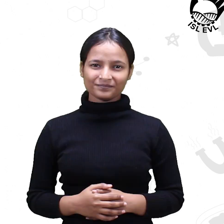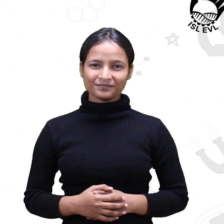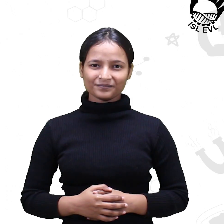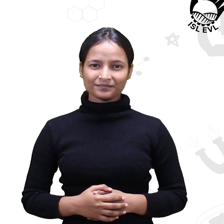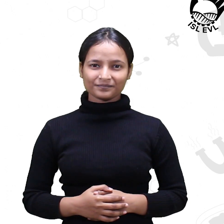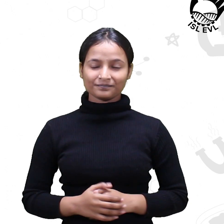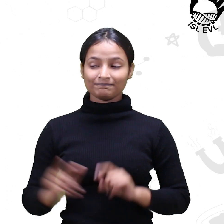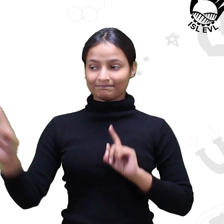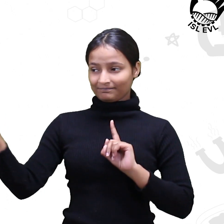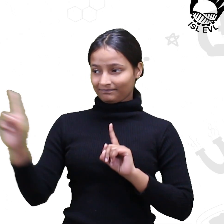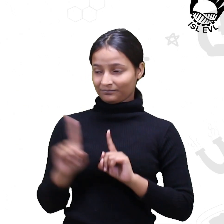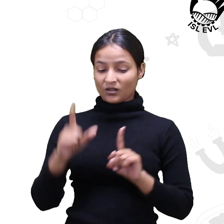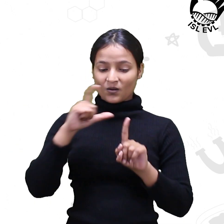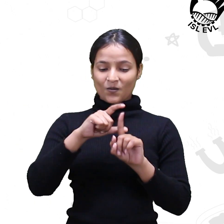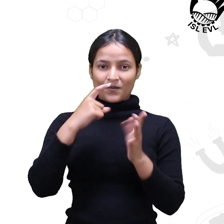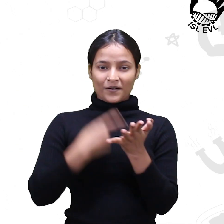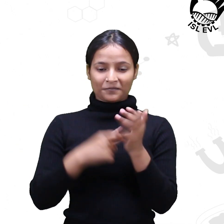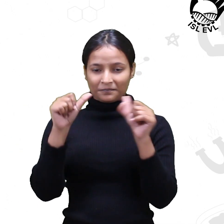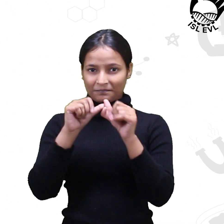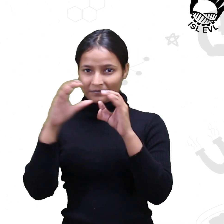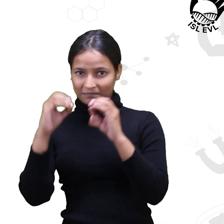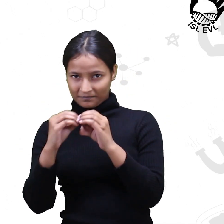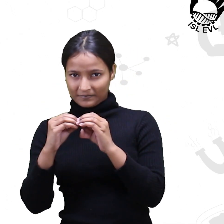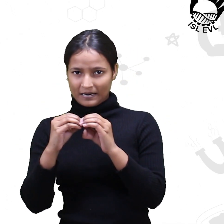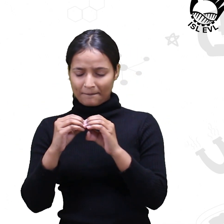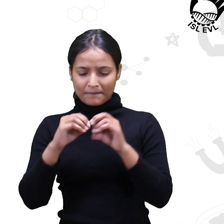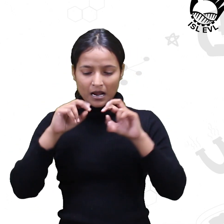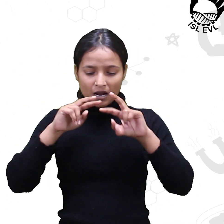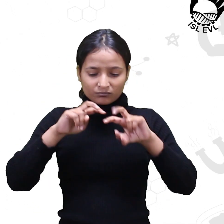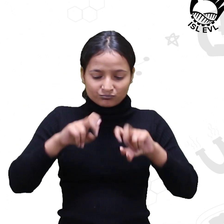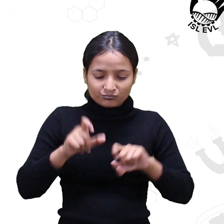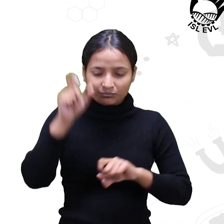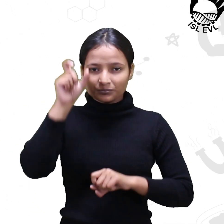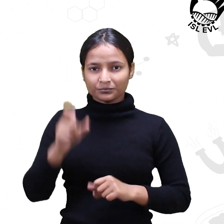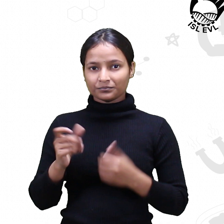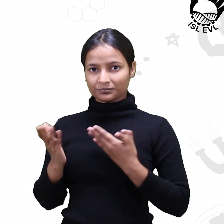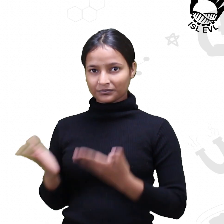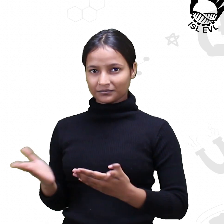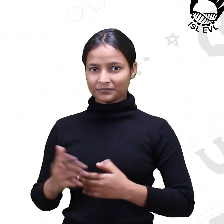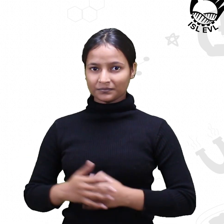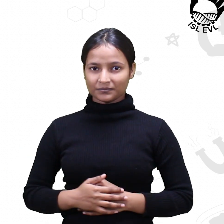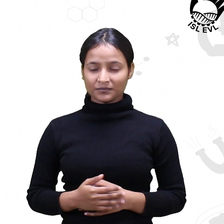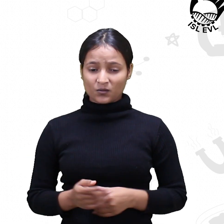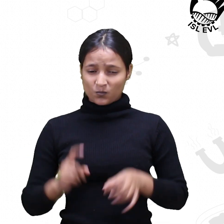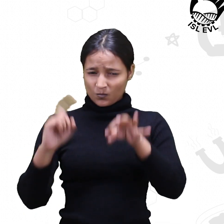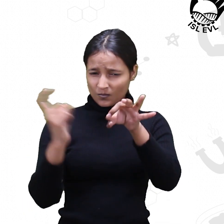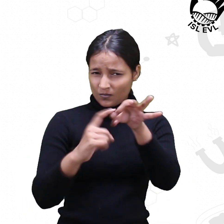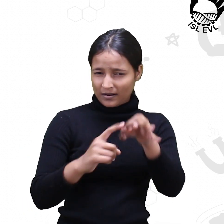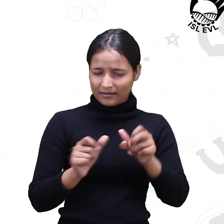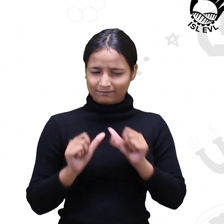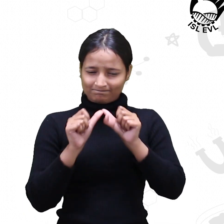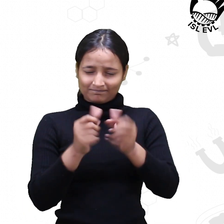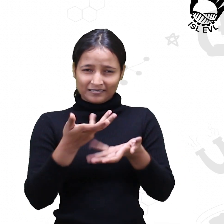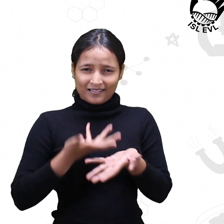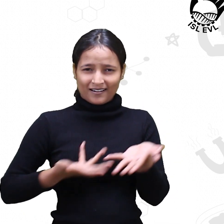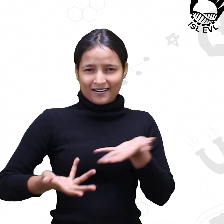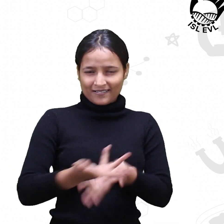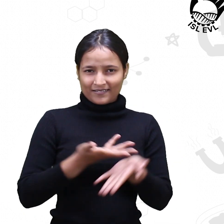Dr. Amitabha Bandyopadhyay came to the rescue of the curious group. He is an expert of bone